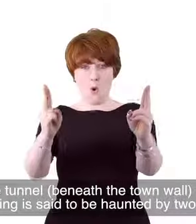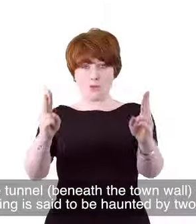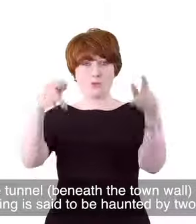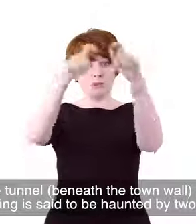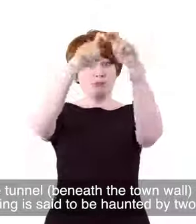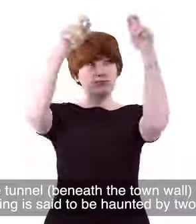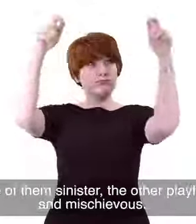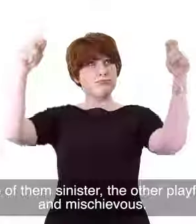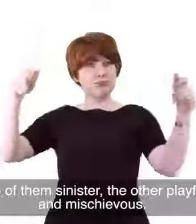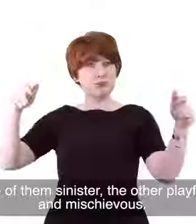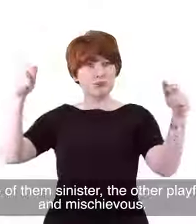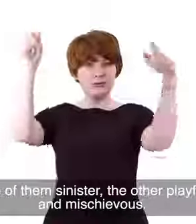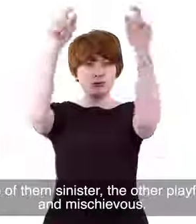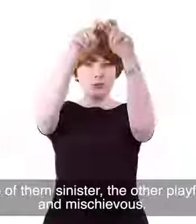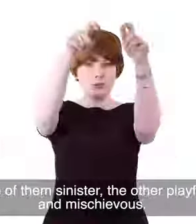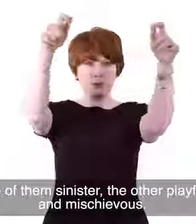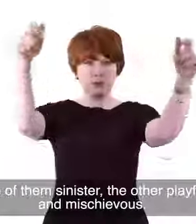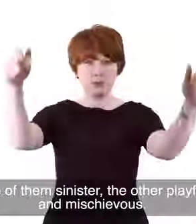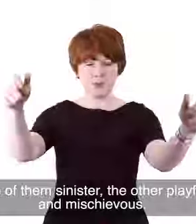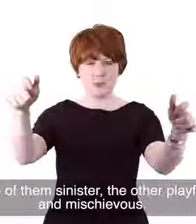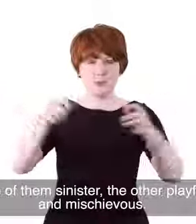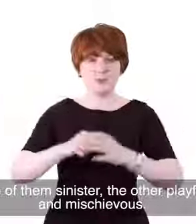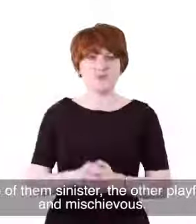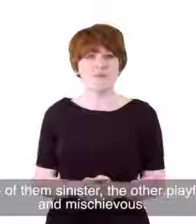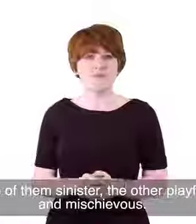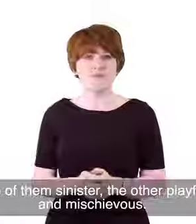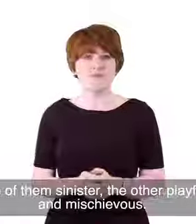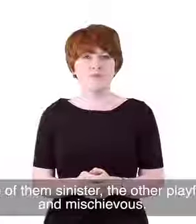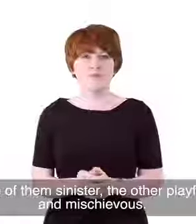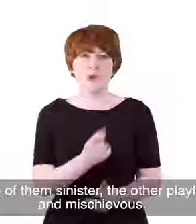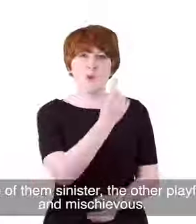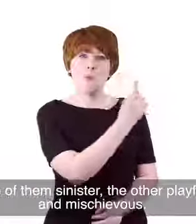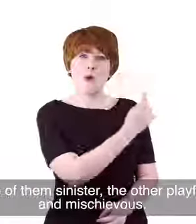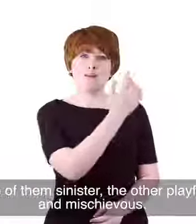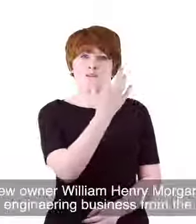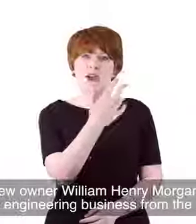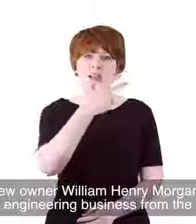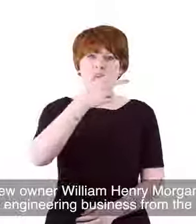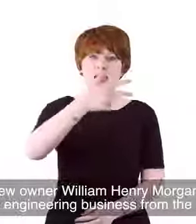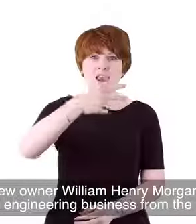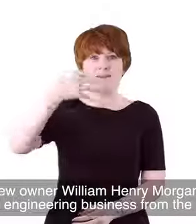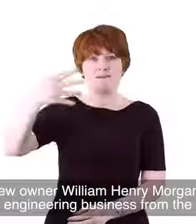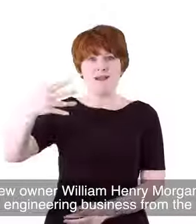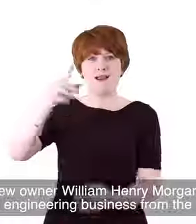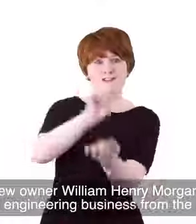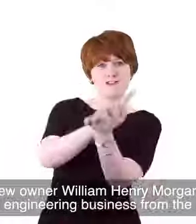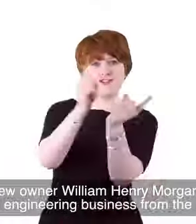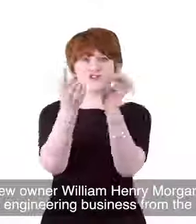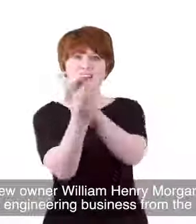two spirits, one of them sinister, the other playful and mischievous. In 1935, new owner William